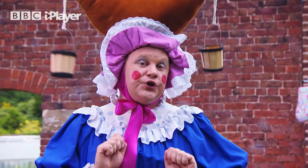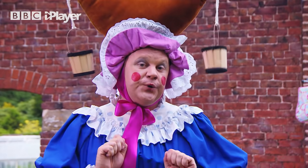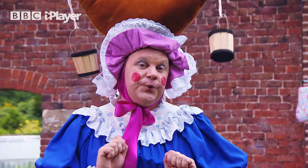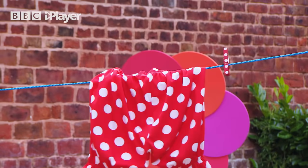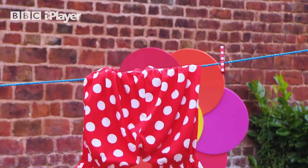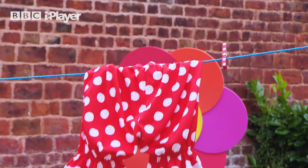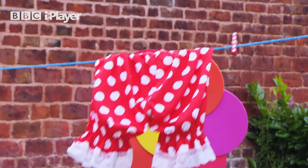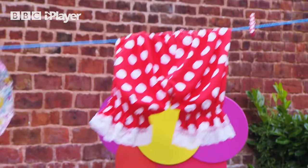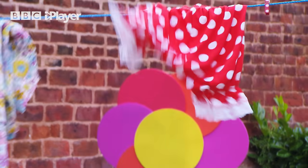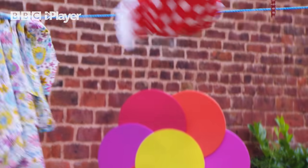too...